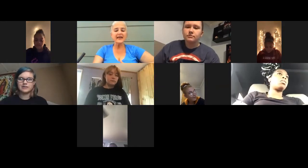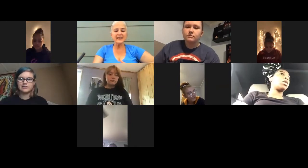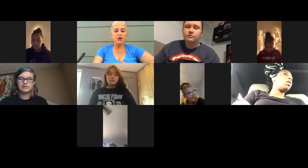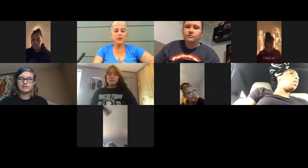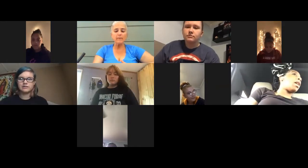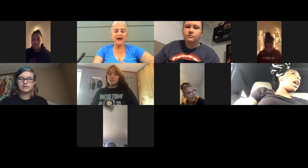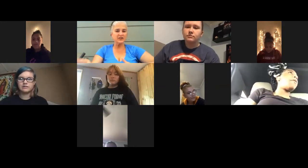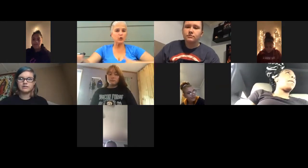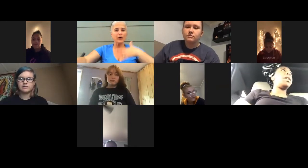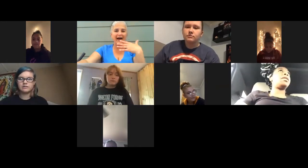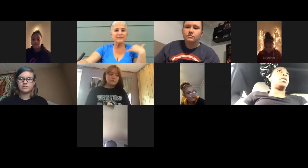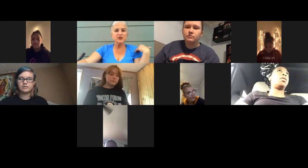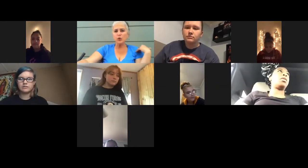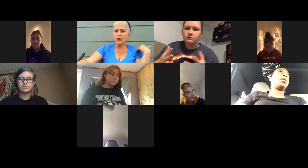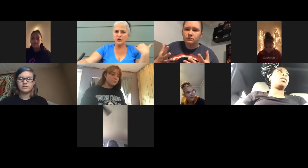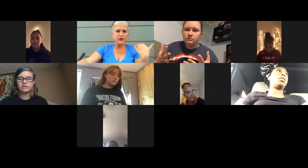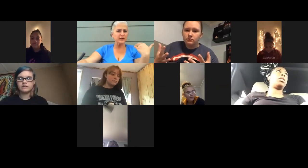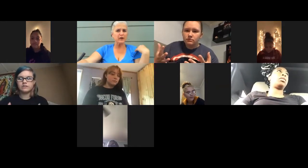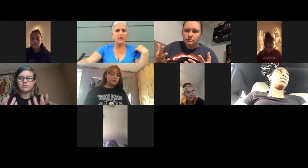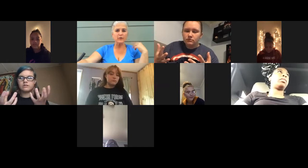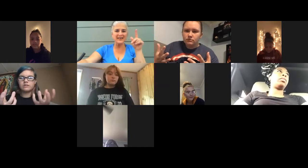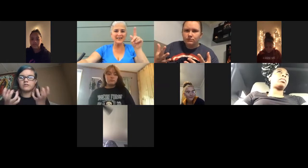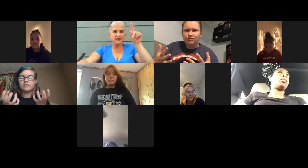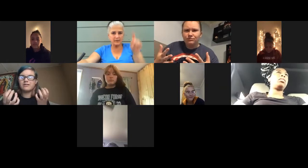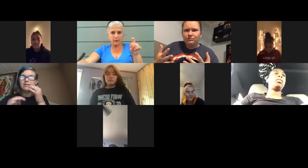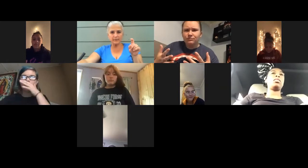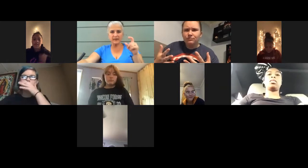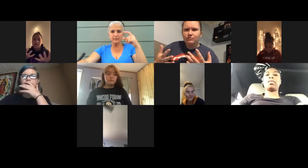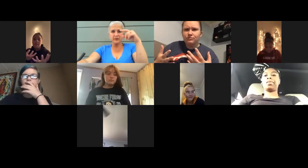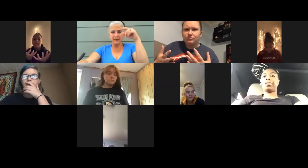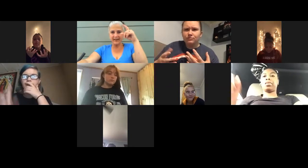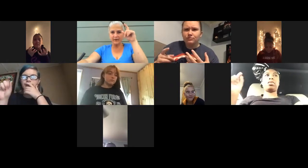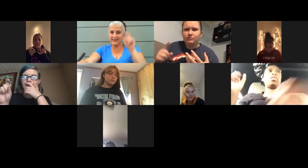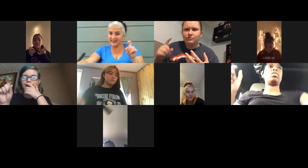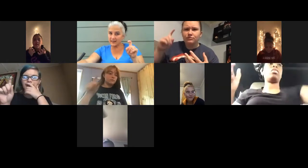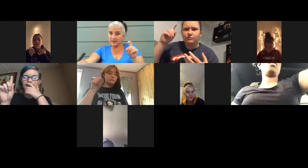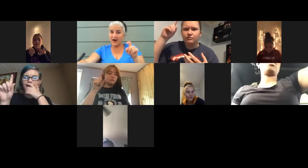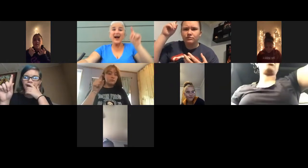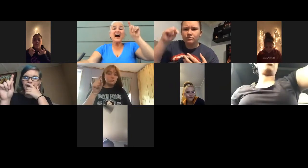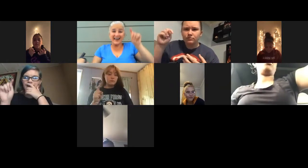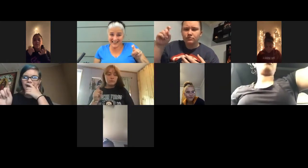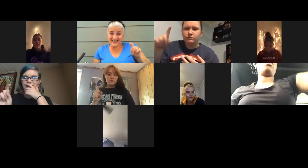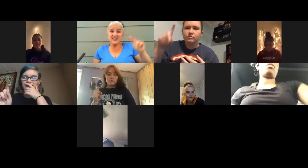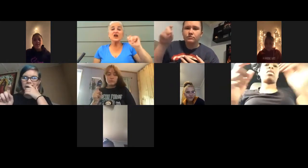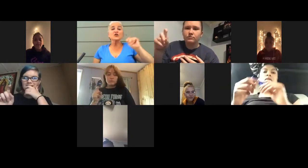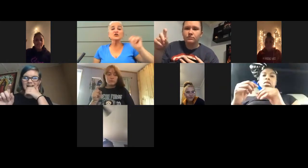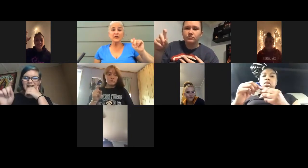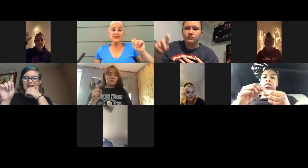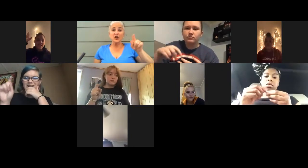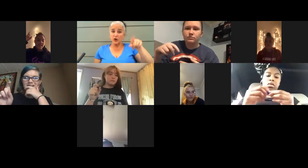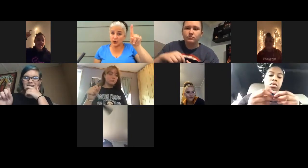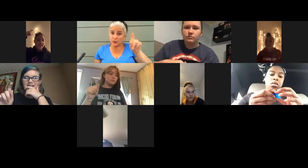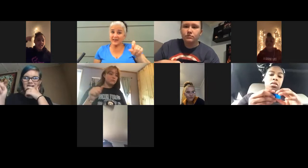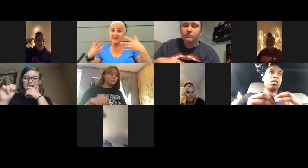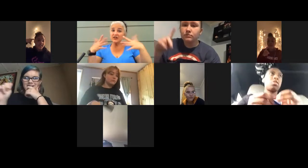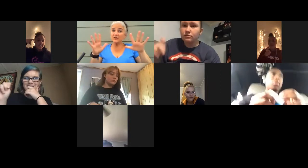Need or must or have to or should, all that need. Put it down, need. I need the